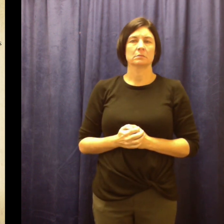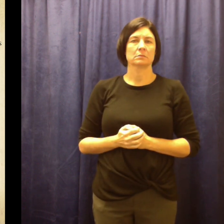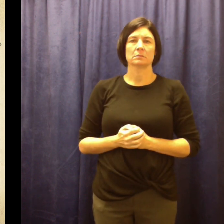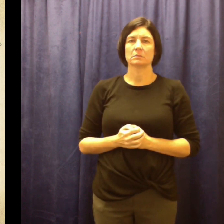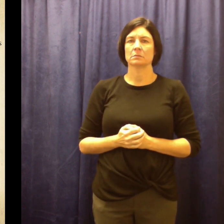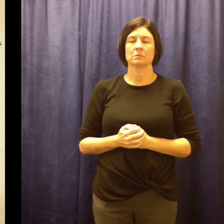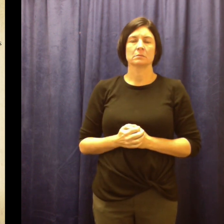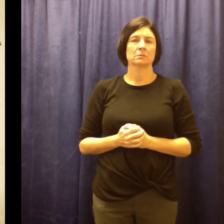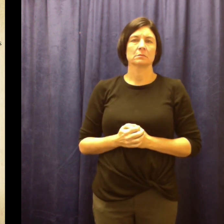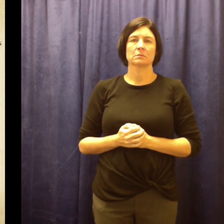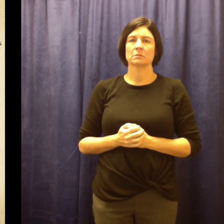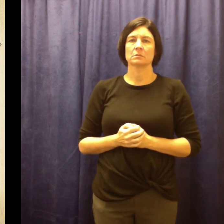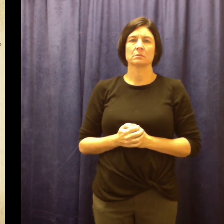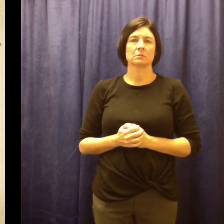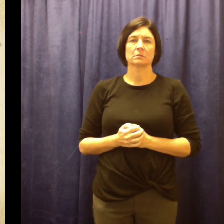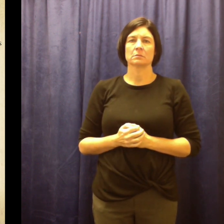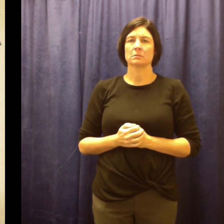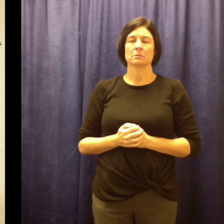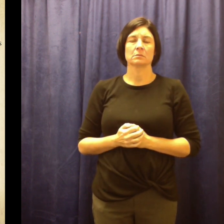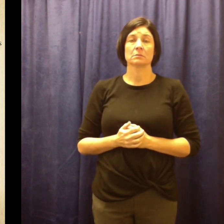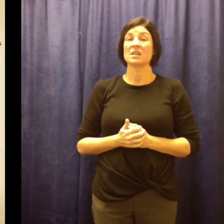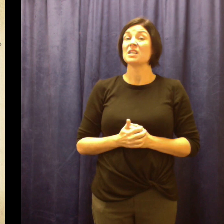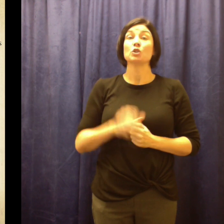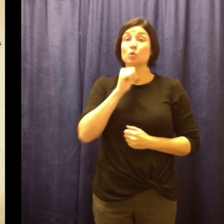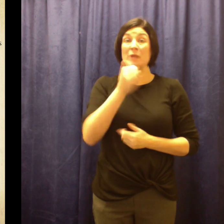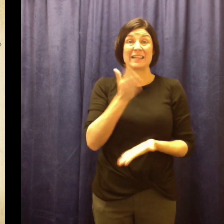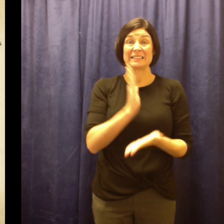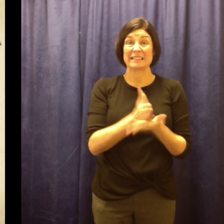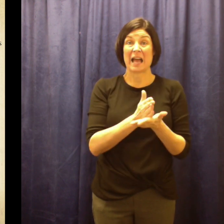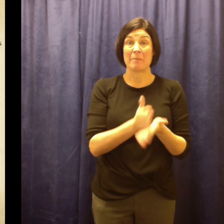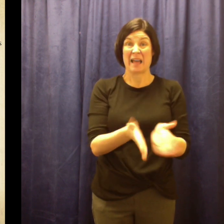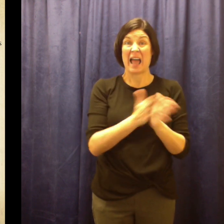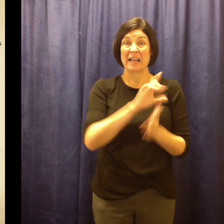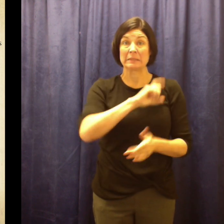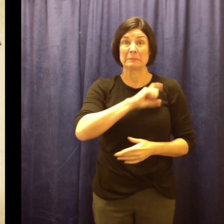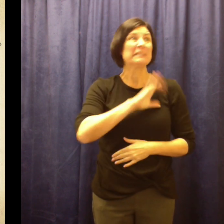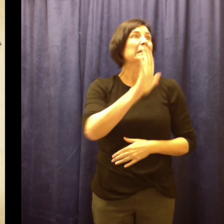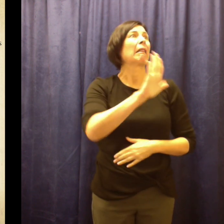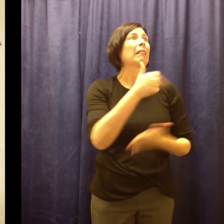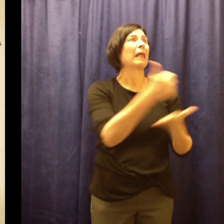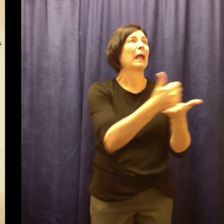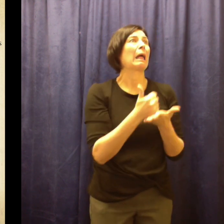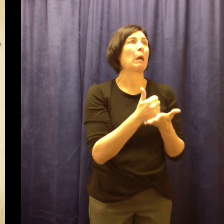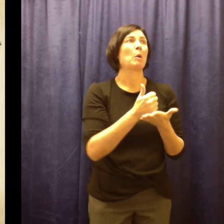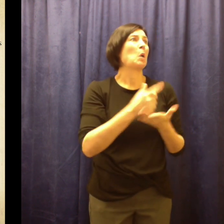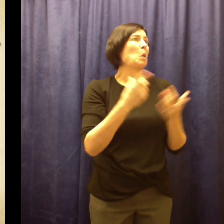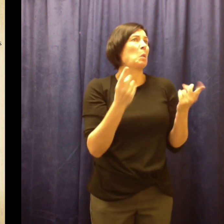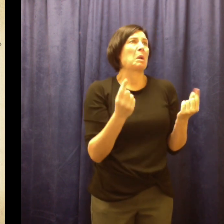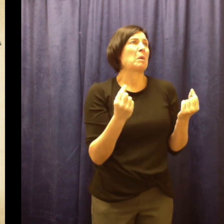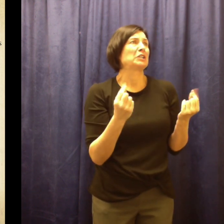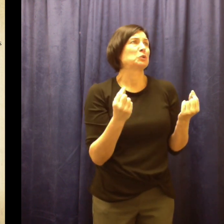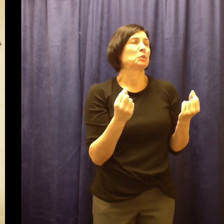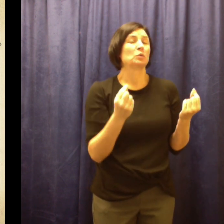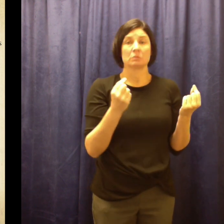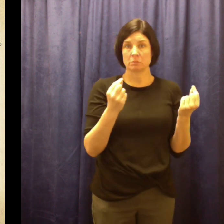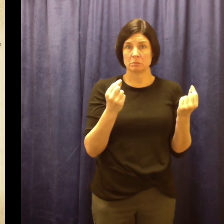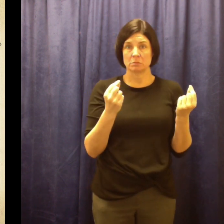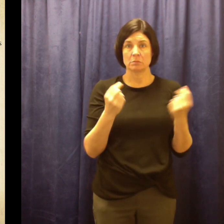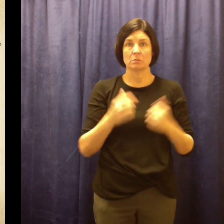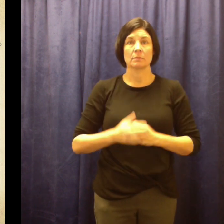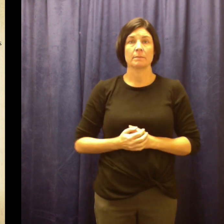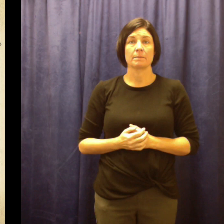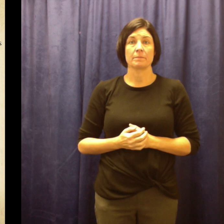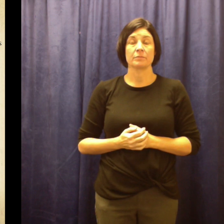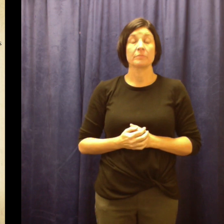Do not stop to ask officers for help or direction when evacuating. Proceed in the direction from which officers